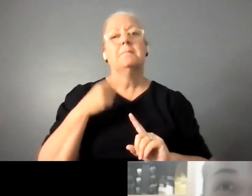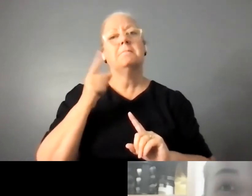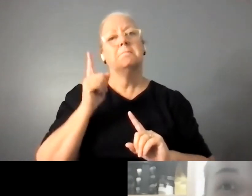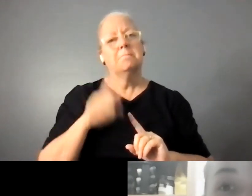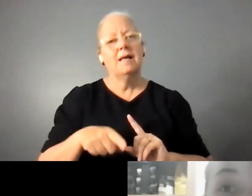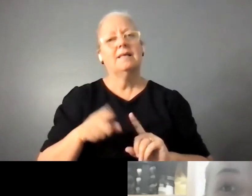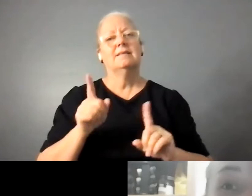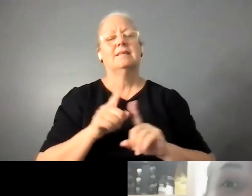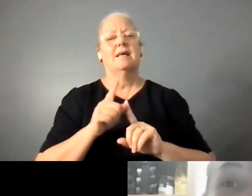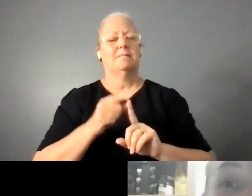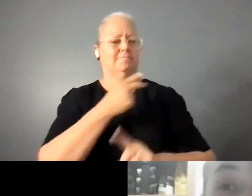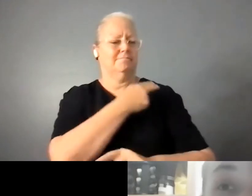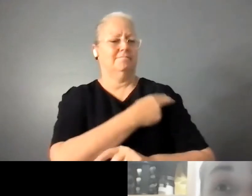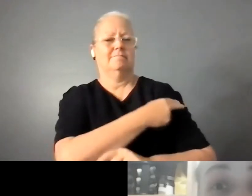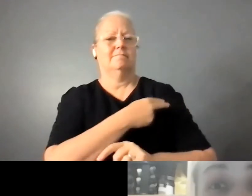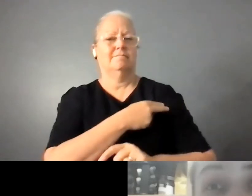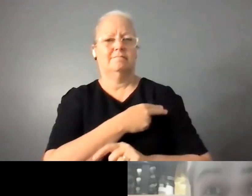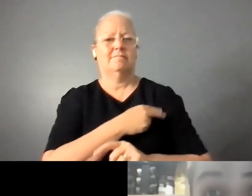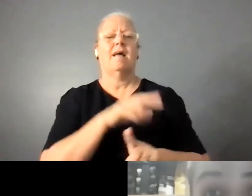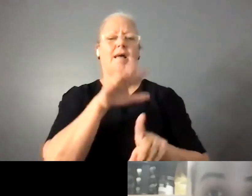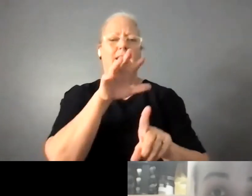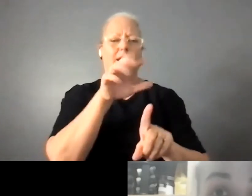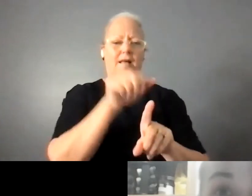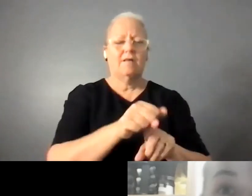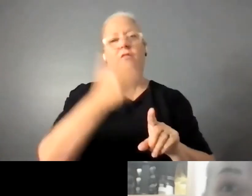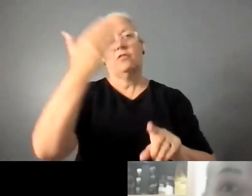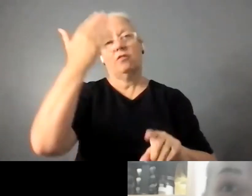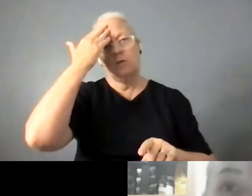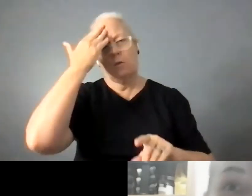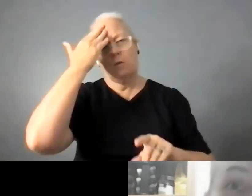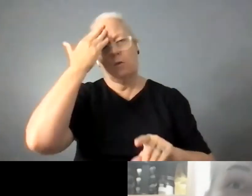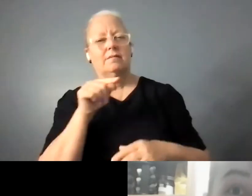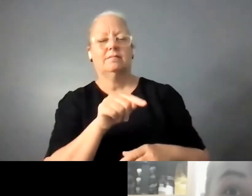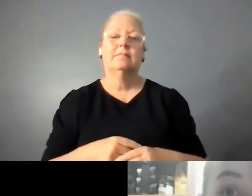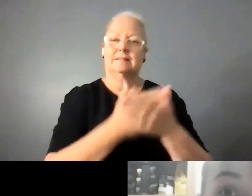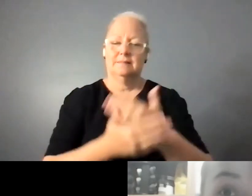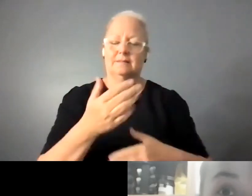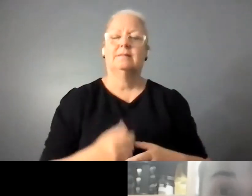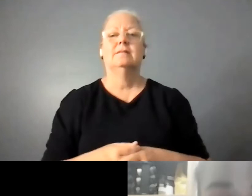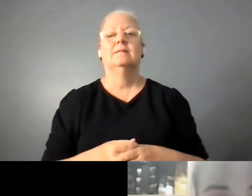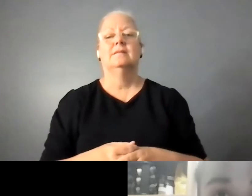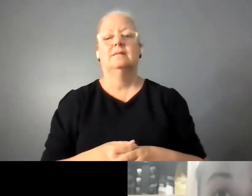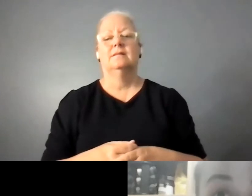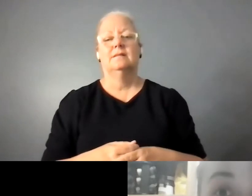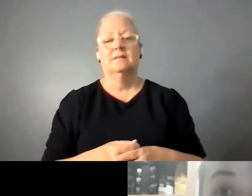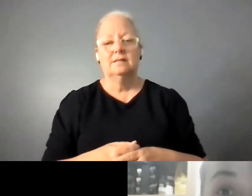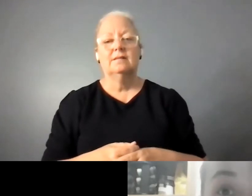it is necessary to observe the current situation and be guided by it when going to the